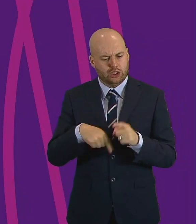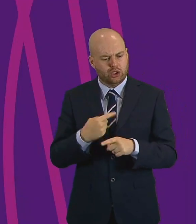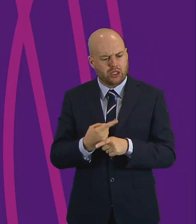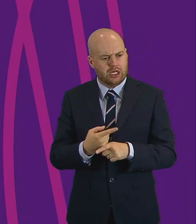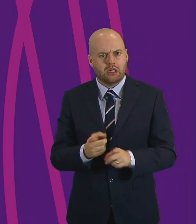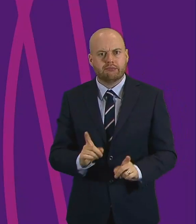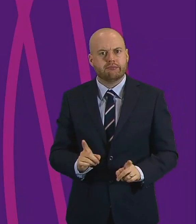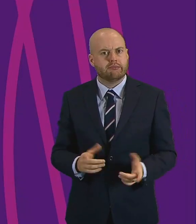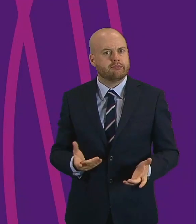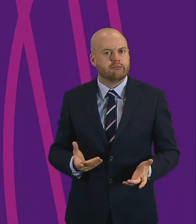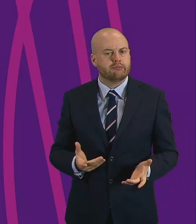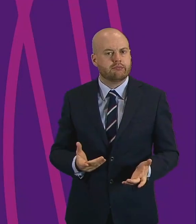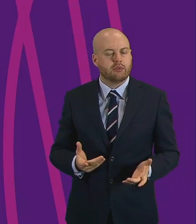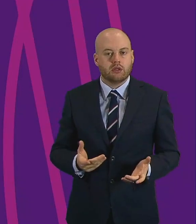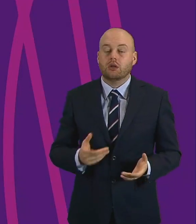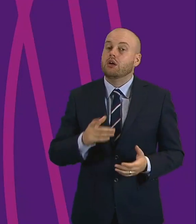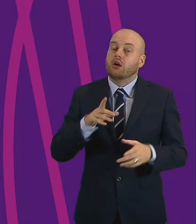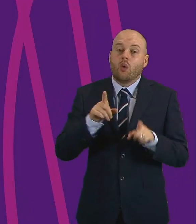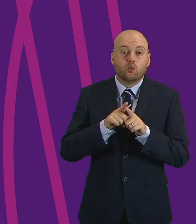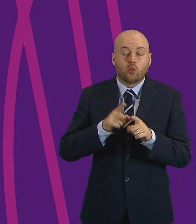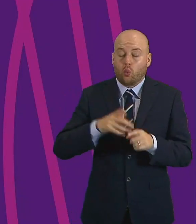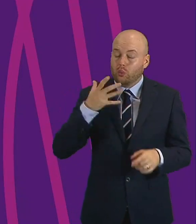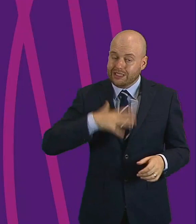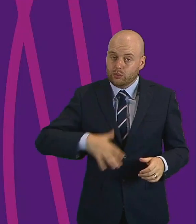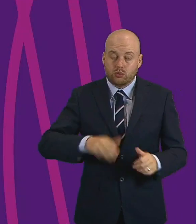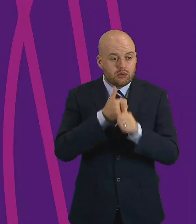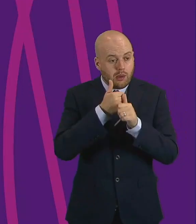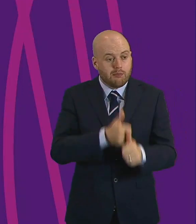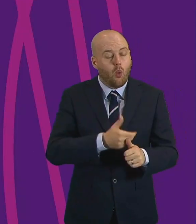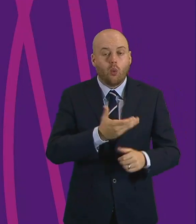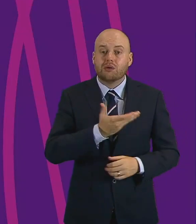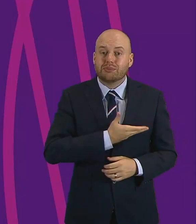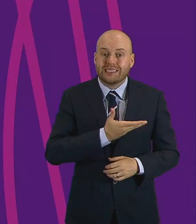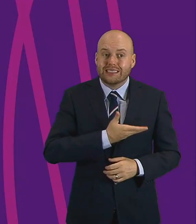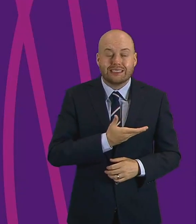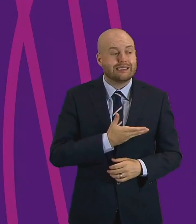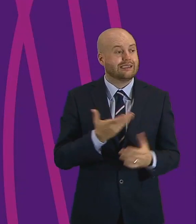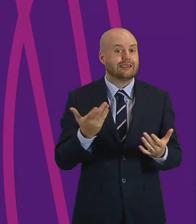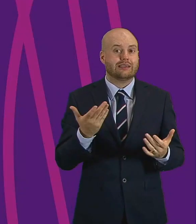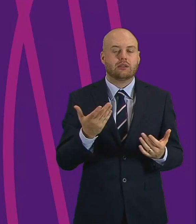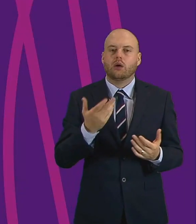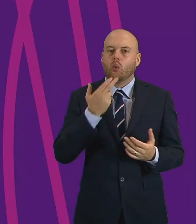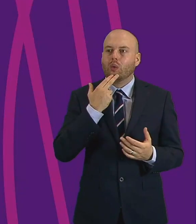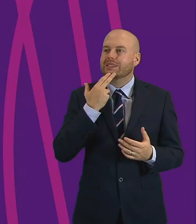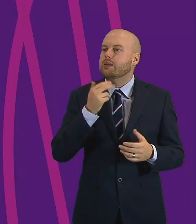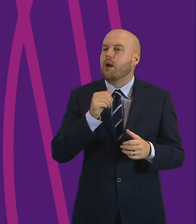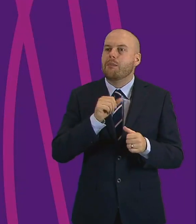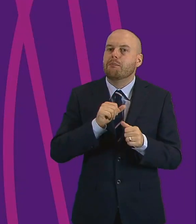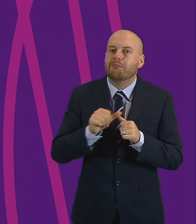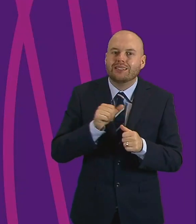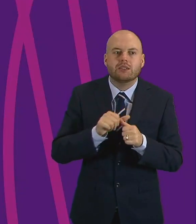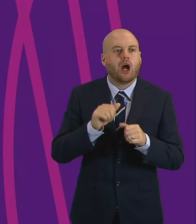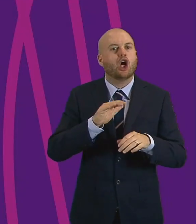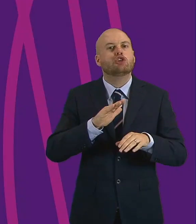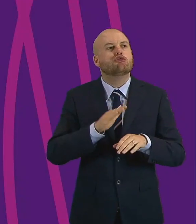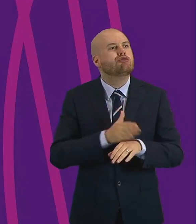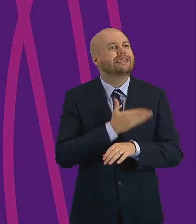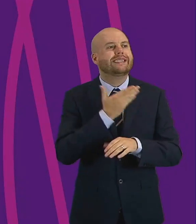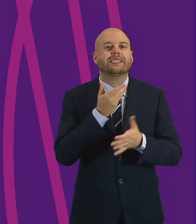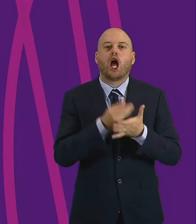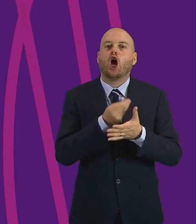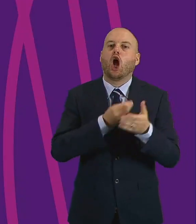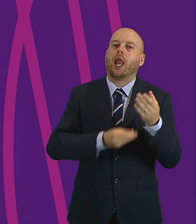need to support businesses. We need to support the development of a sustainable, greener economy. And at the moment, I don't see